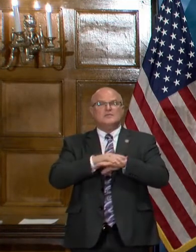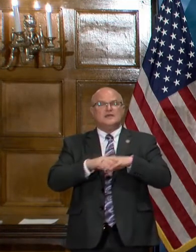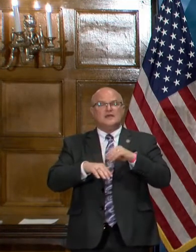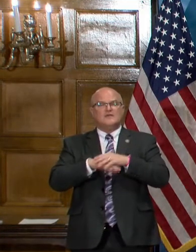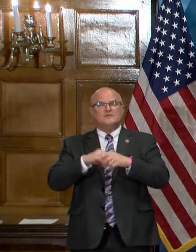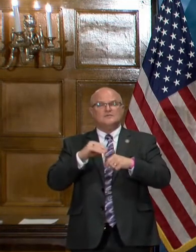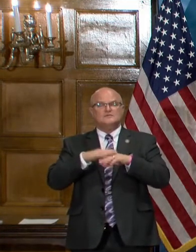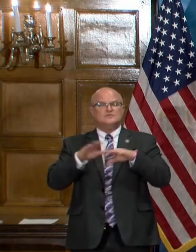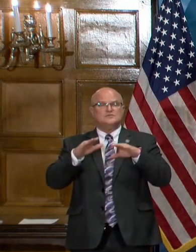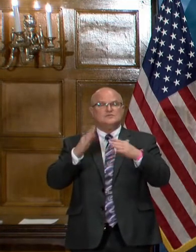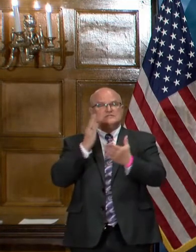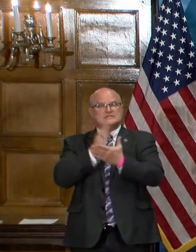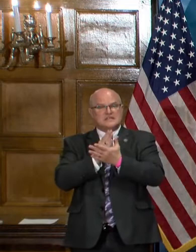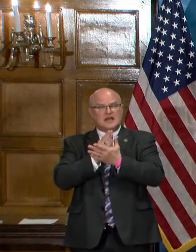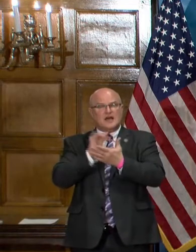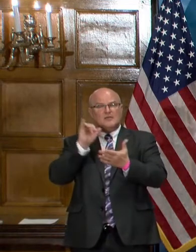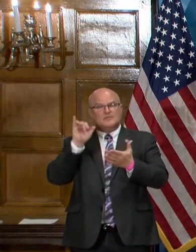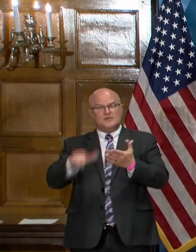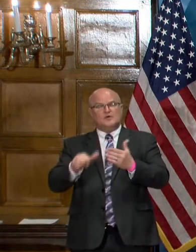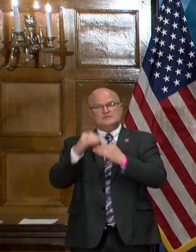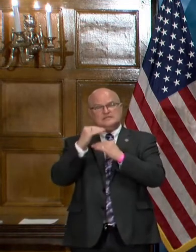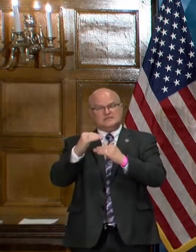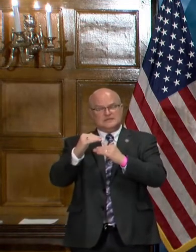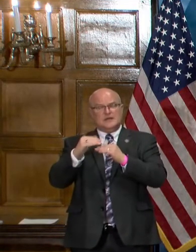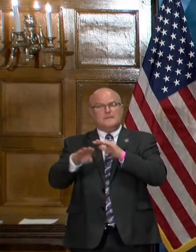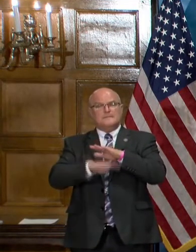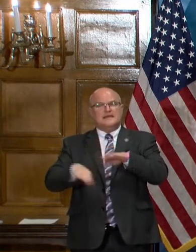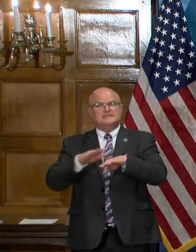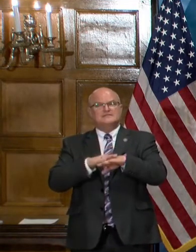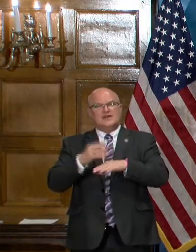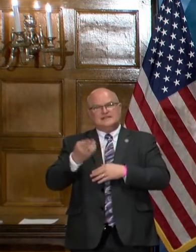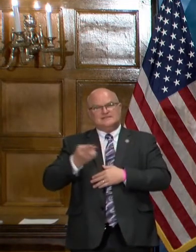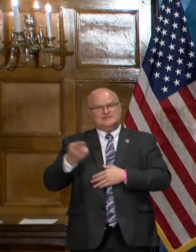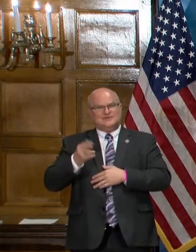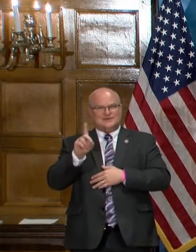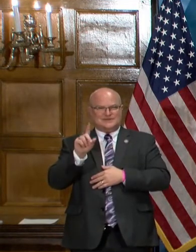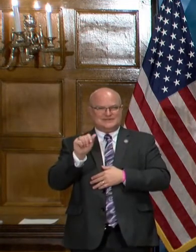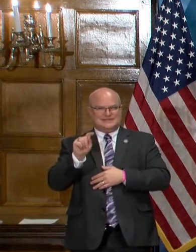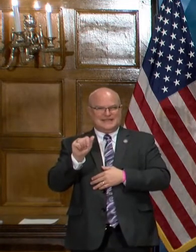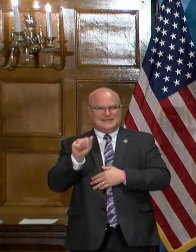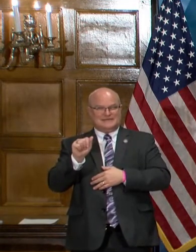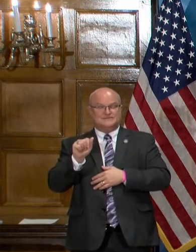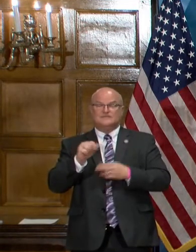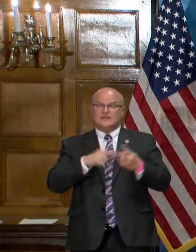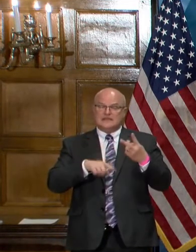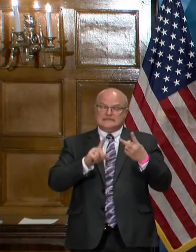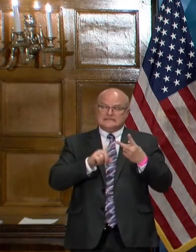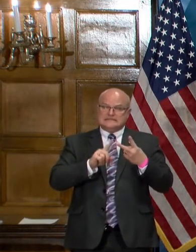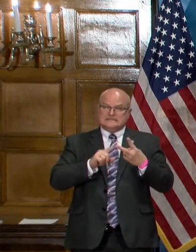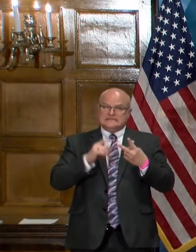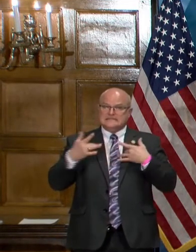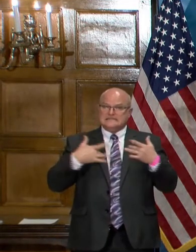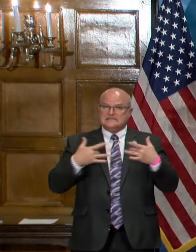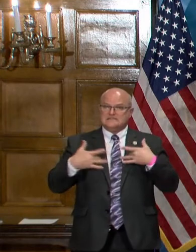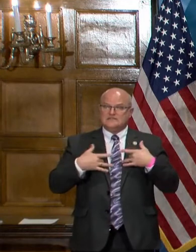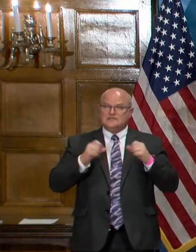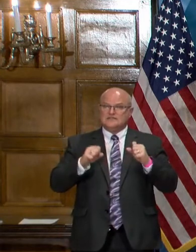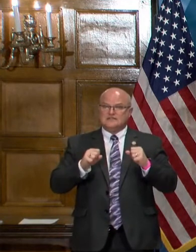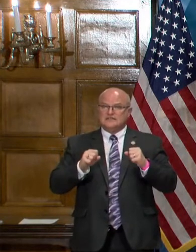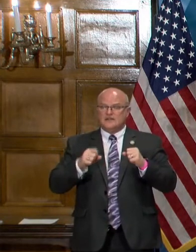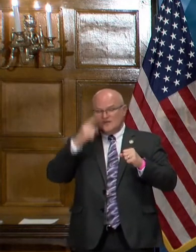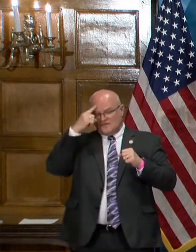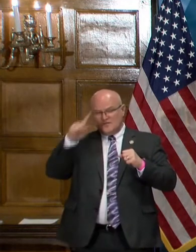to lift it based upon that historical data. Secondly, we are concerned about the potential for